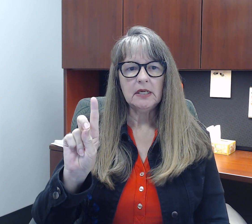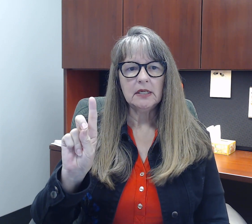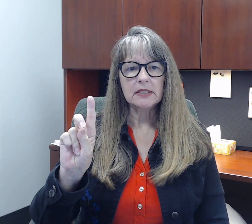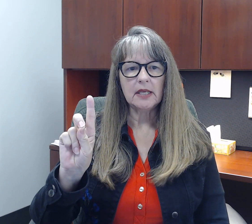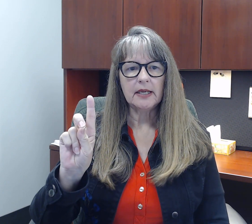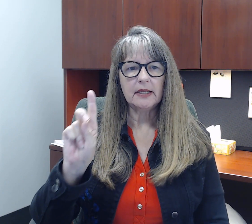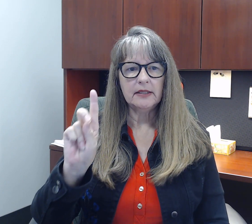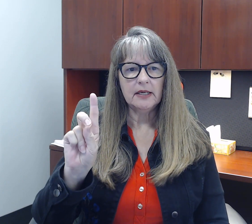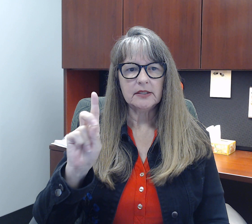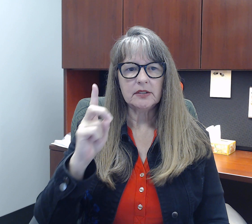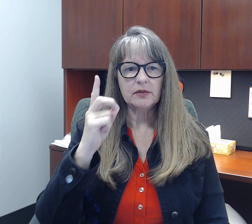is like this.